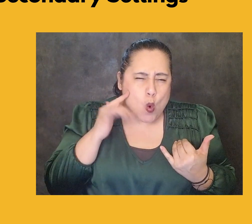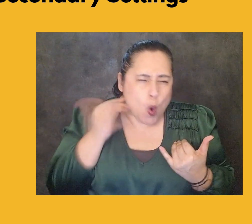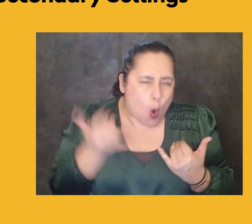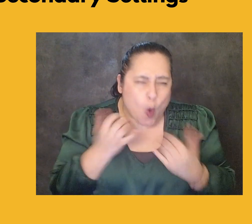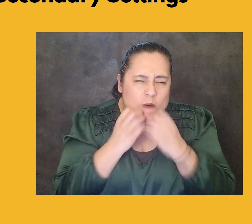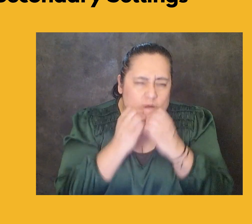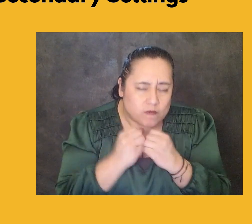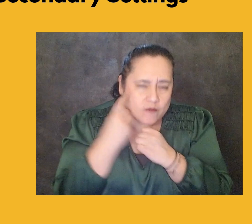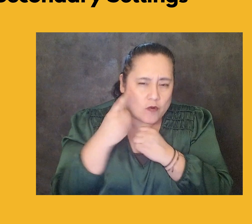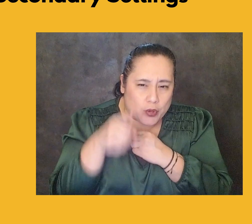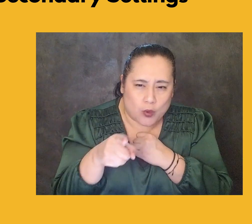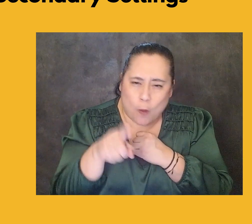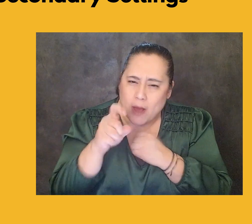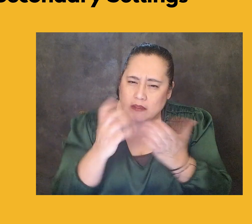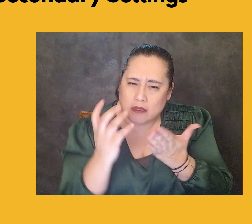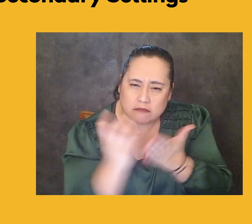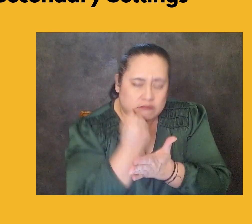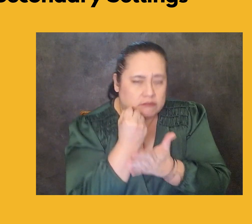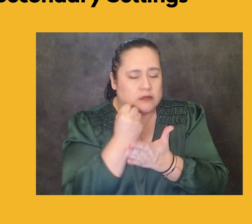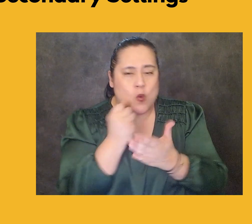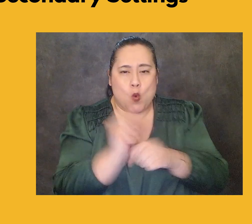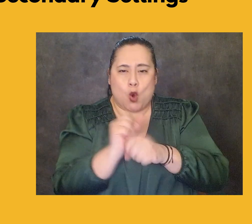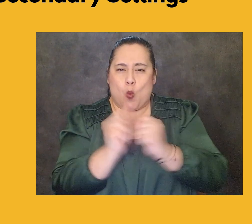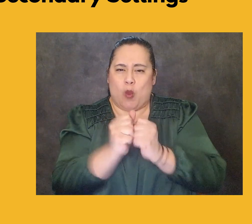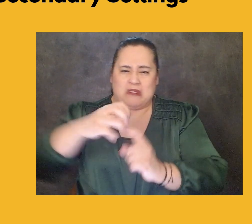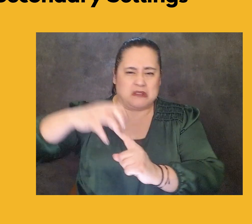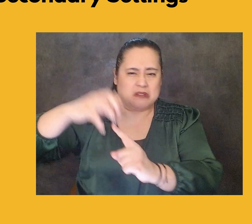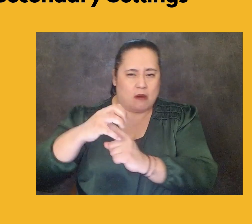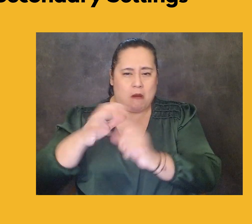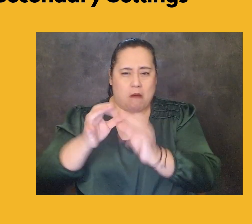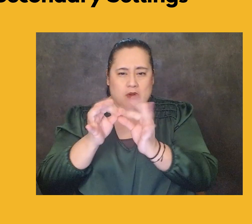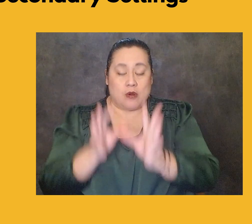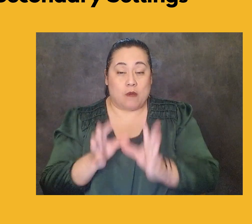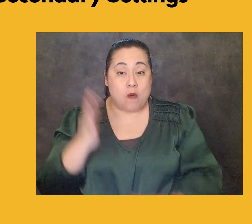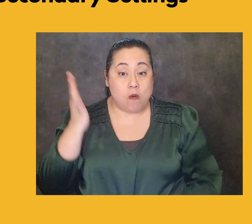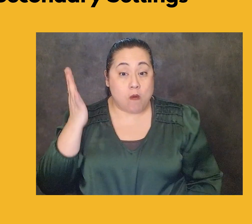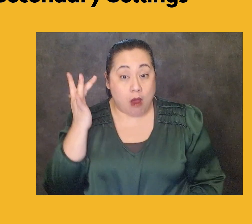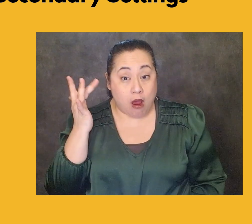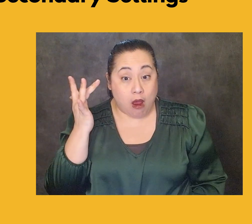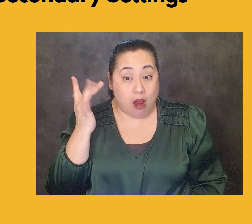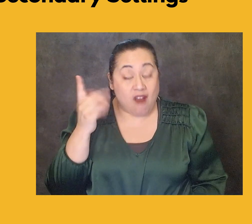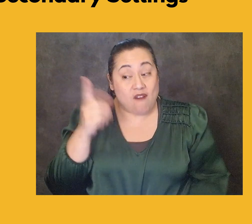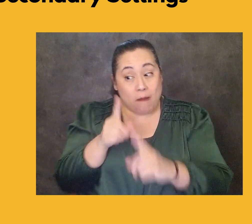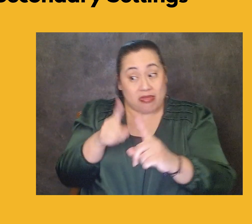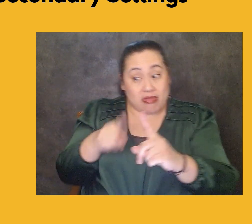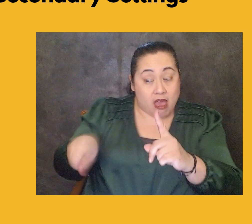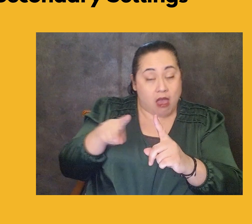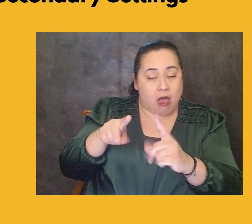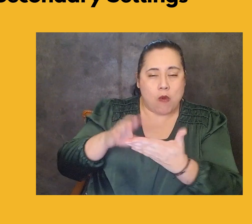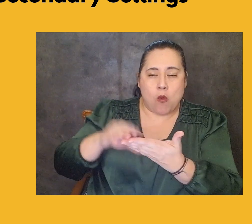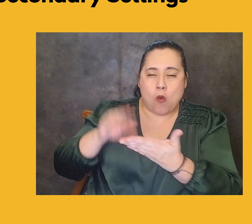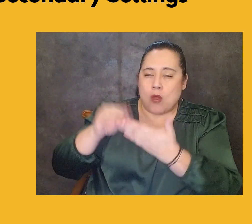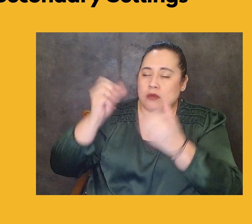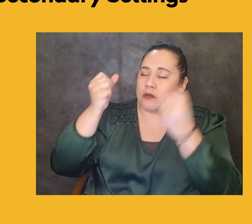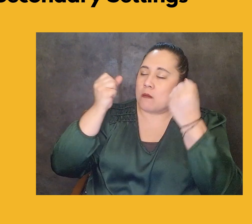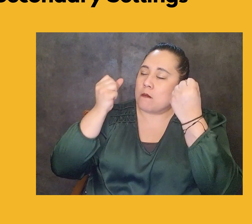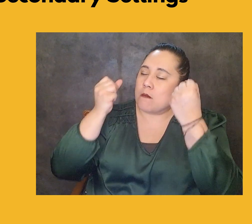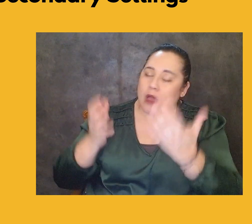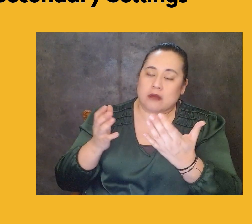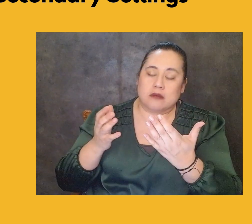that's what you got to do right now is take advantage of working with really great interpreters, because you will learn so much from